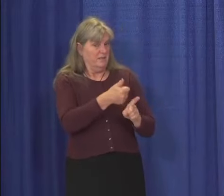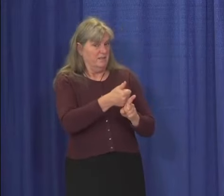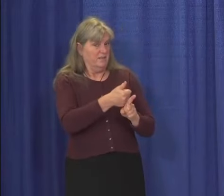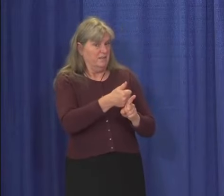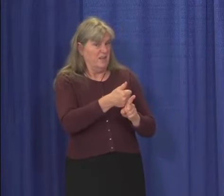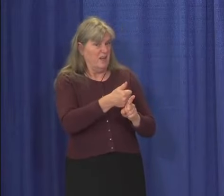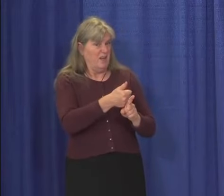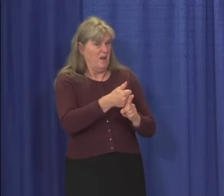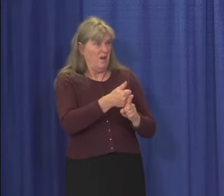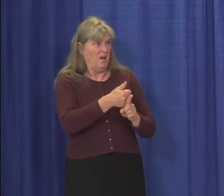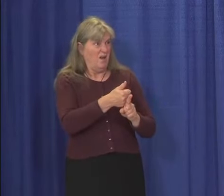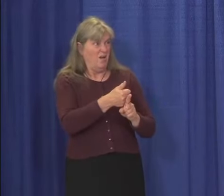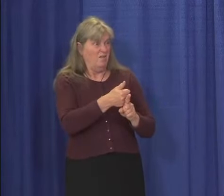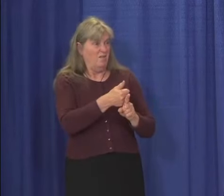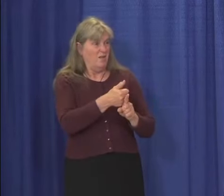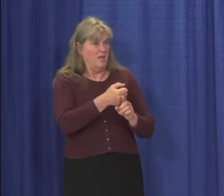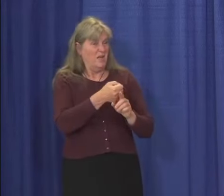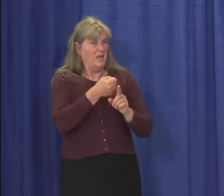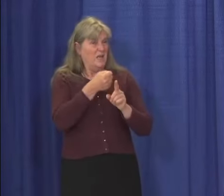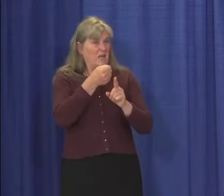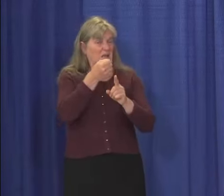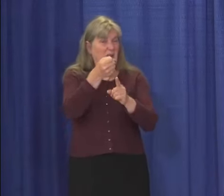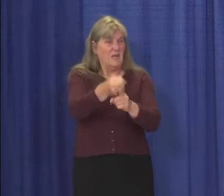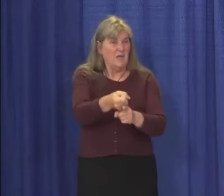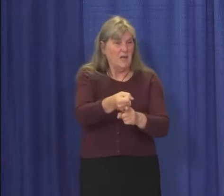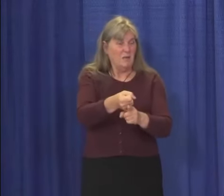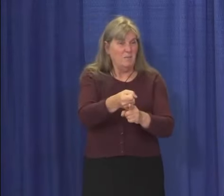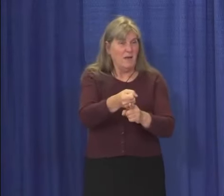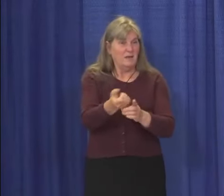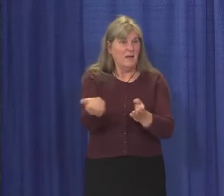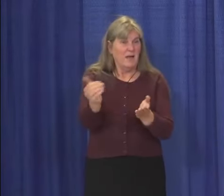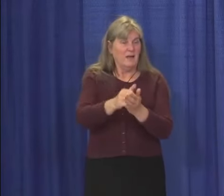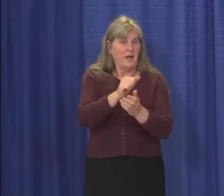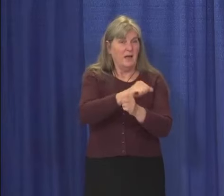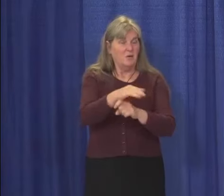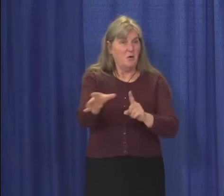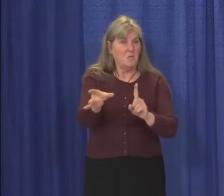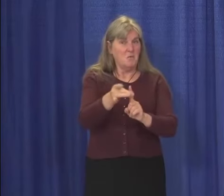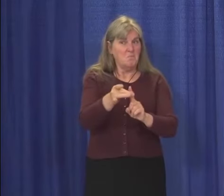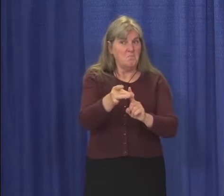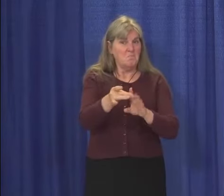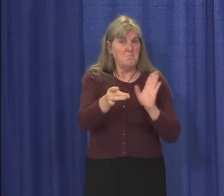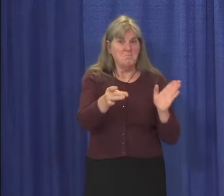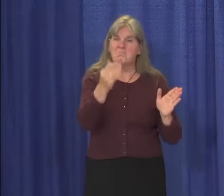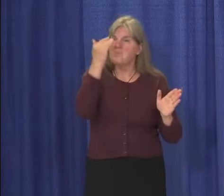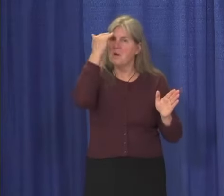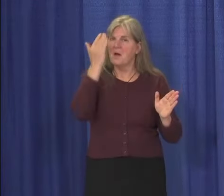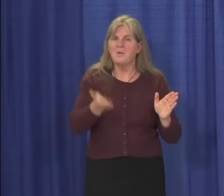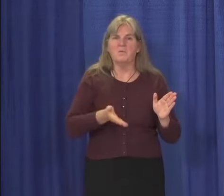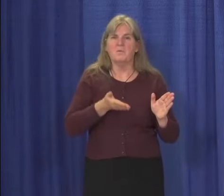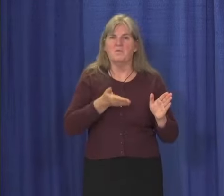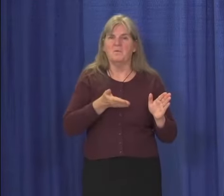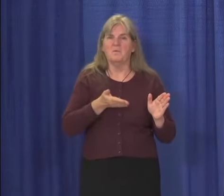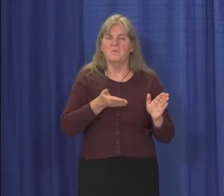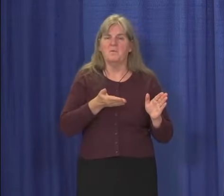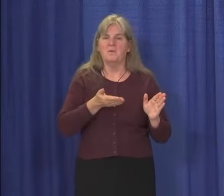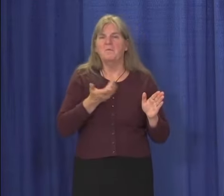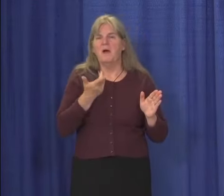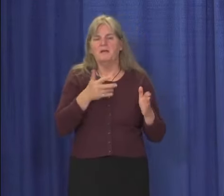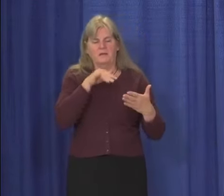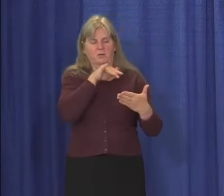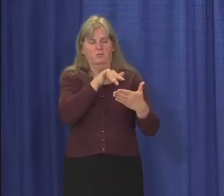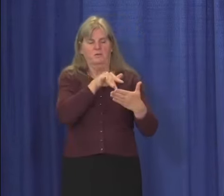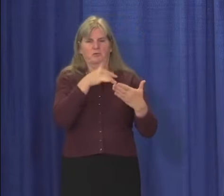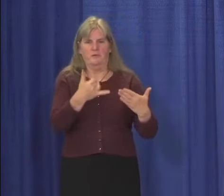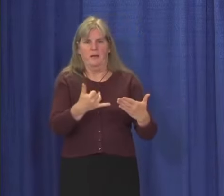I can't think biologically of a reason why there would be an alteration in that, but perhaps there is. I'm sure that's under study. It's